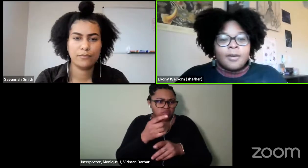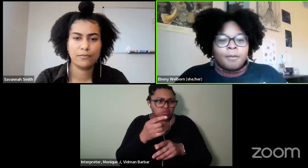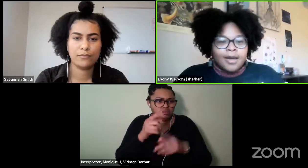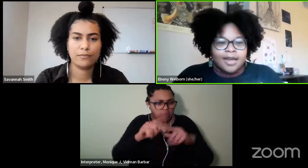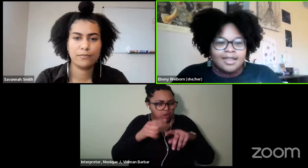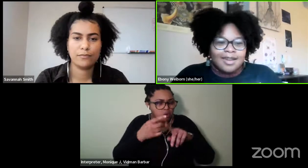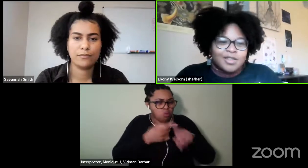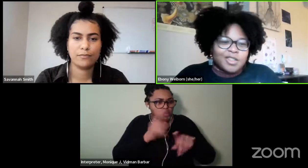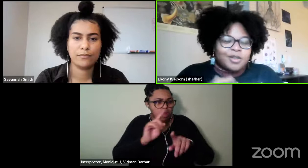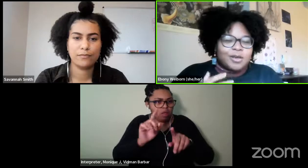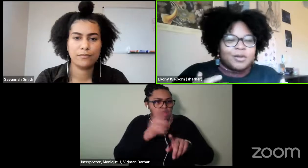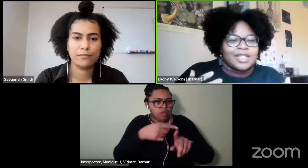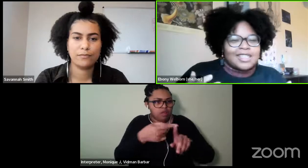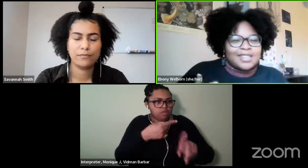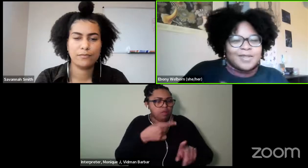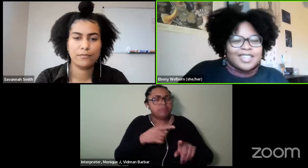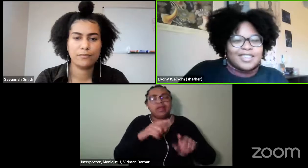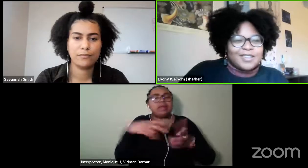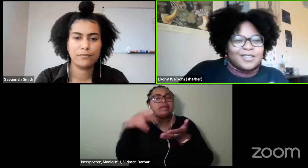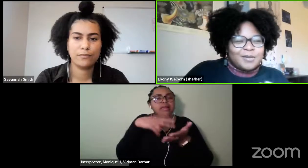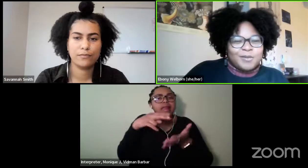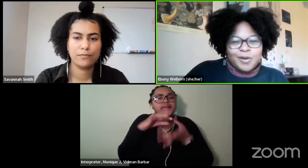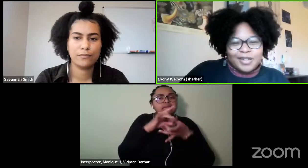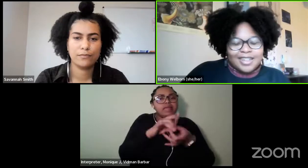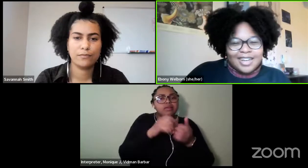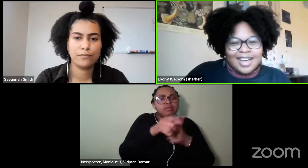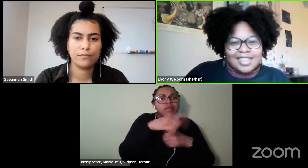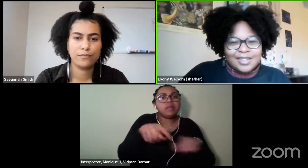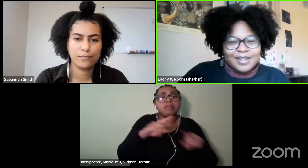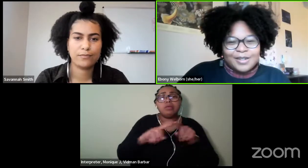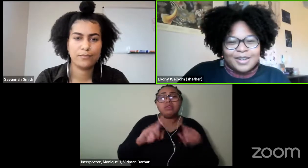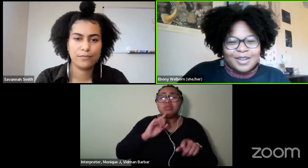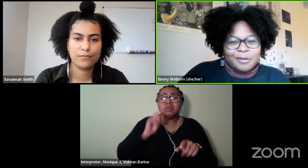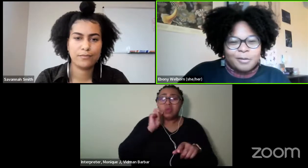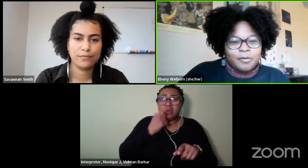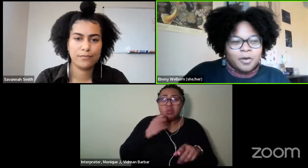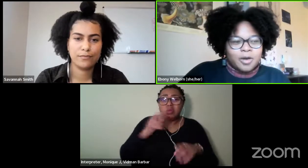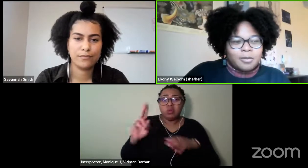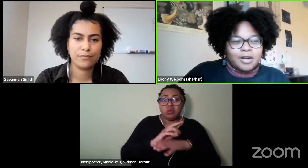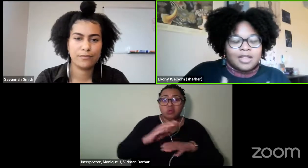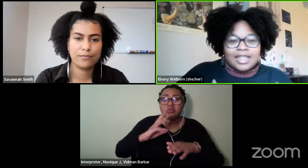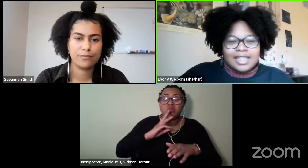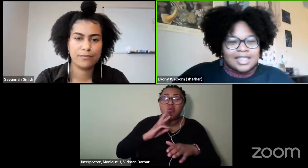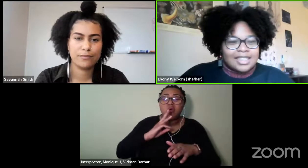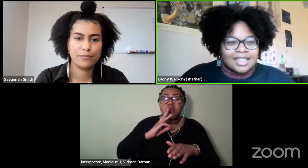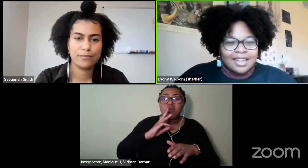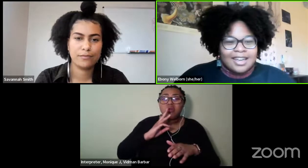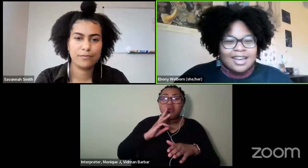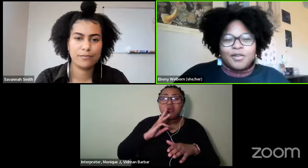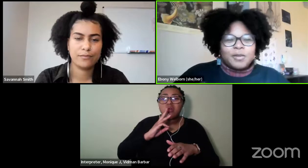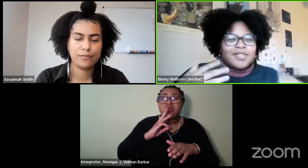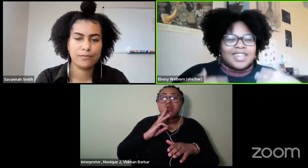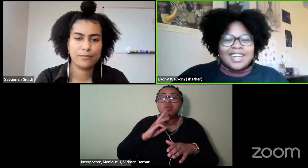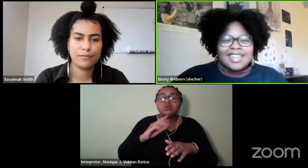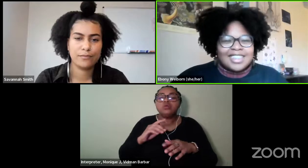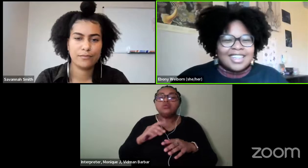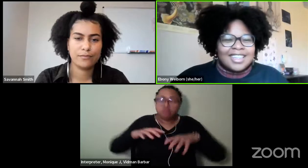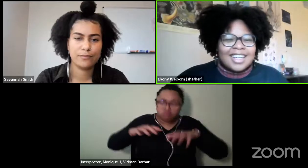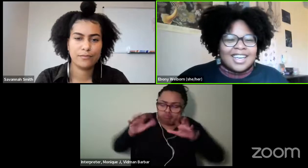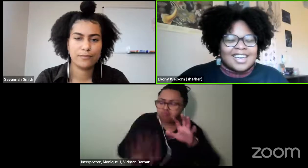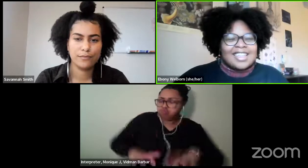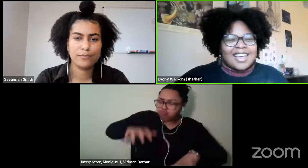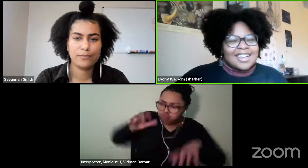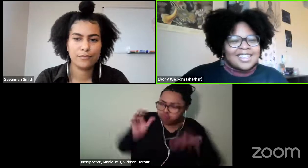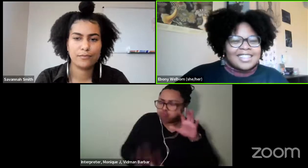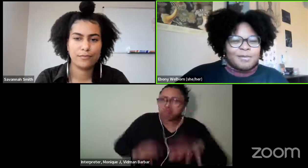it. But that was just a really cool instance where they're using water as a form of release, a form of